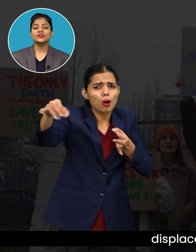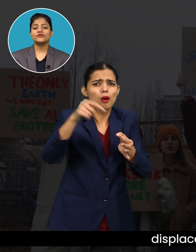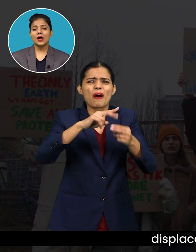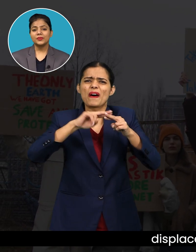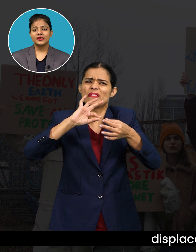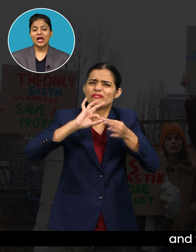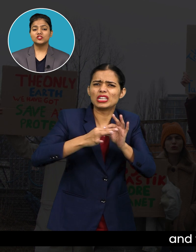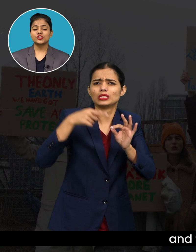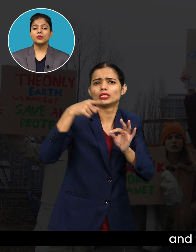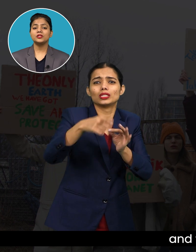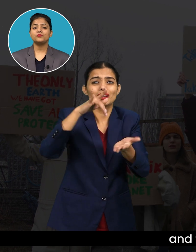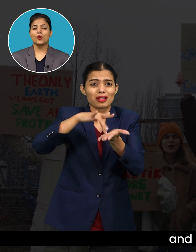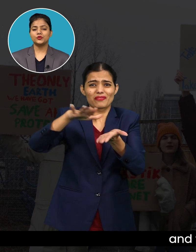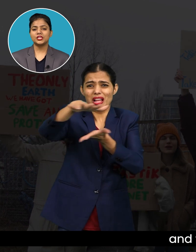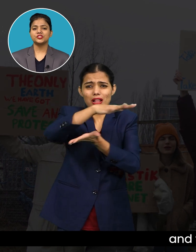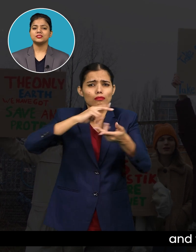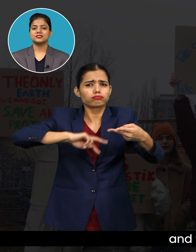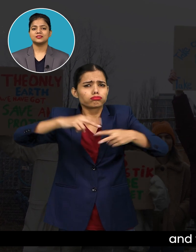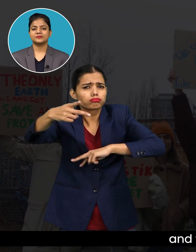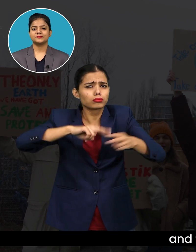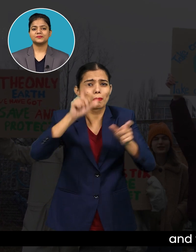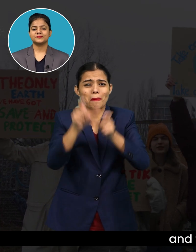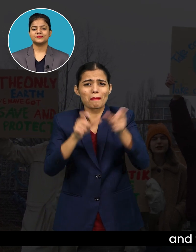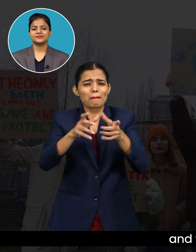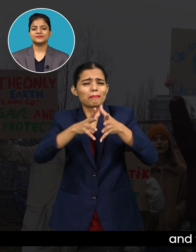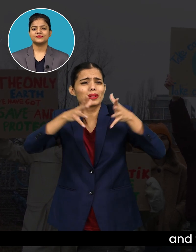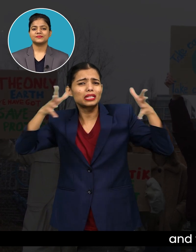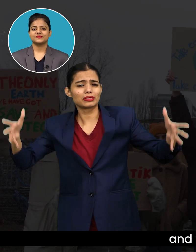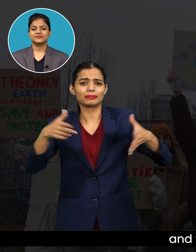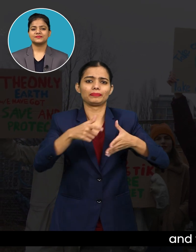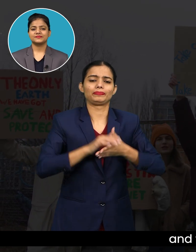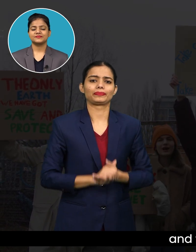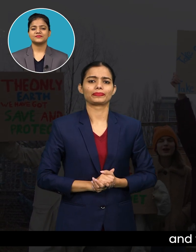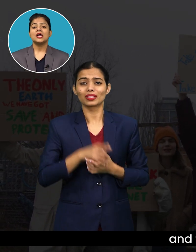displacement of the farming and tribal populations,